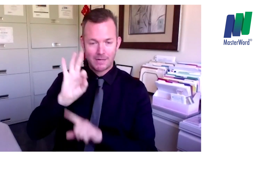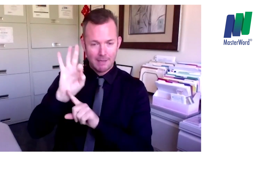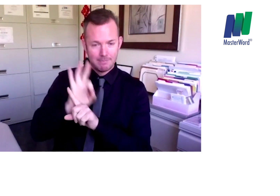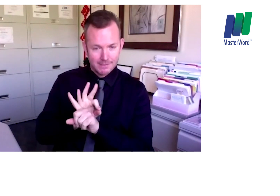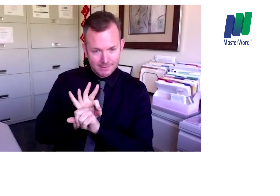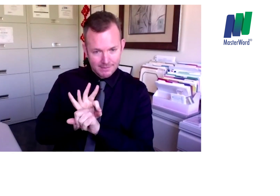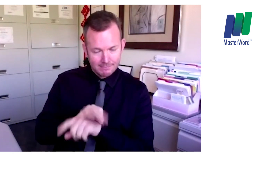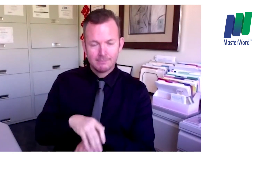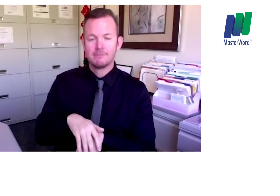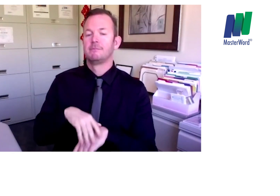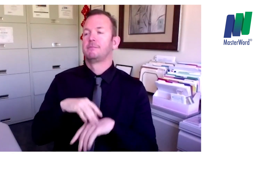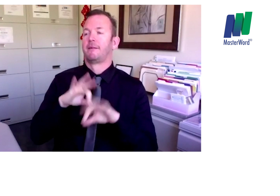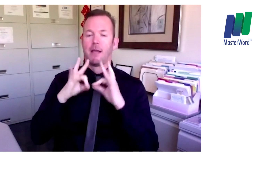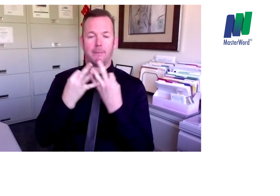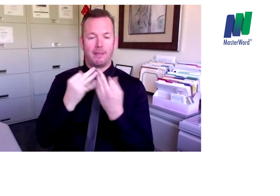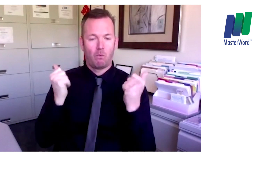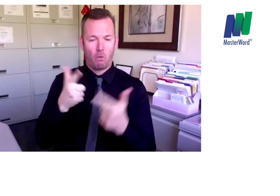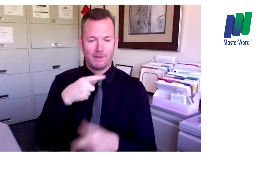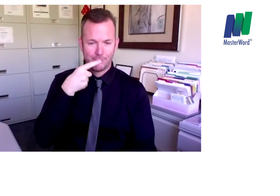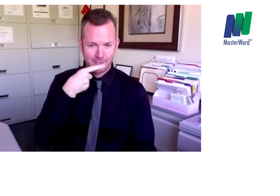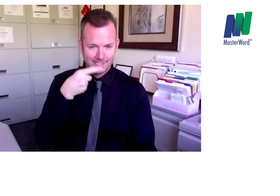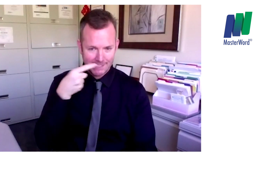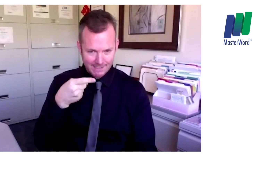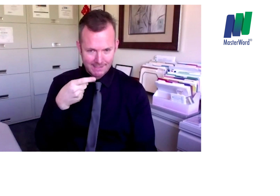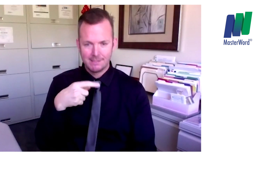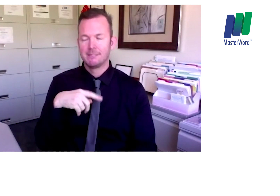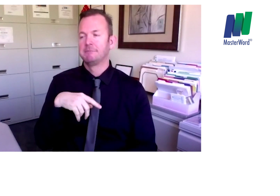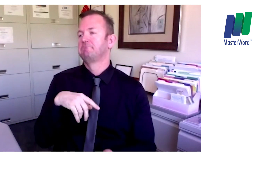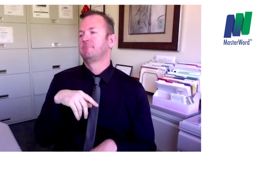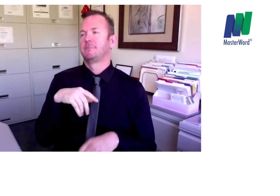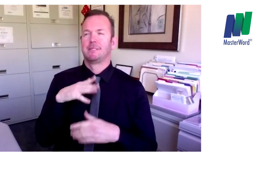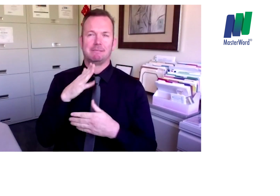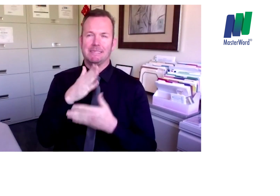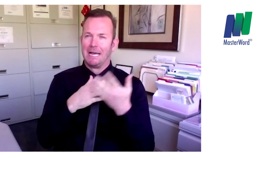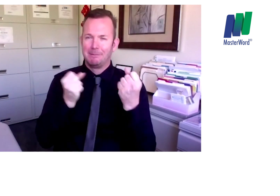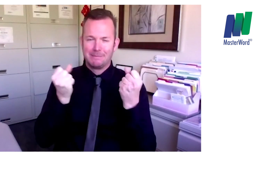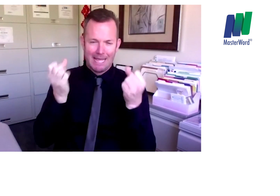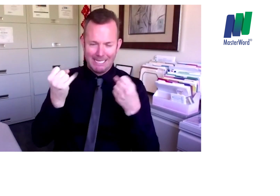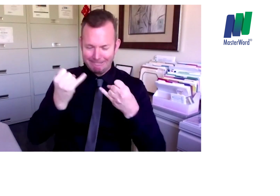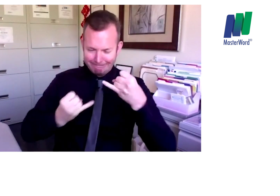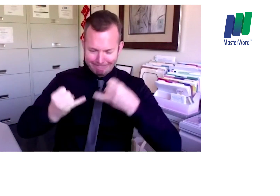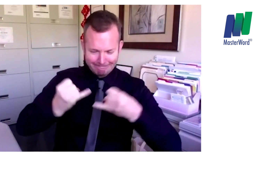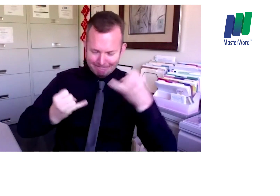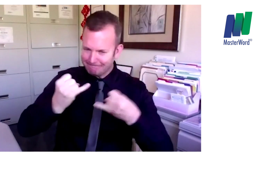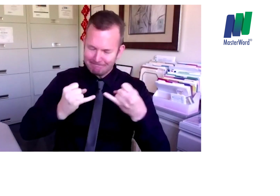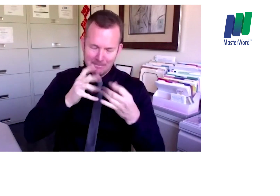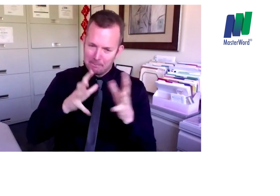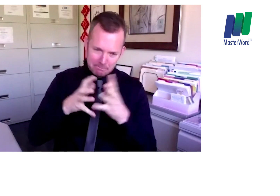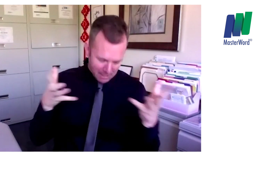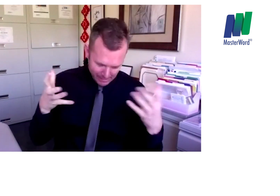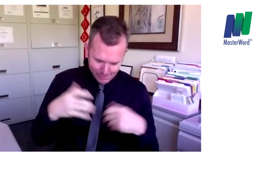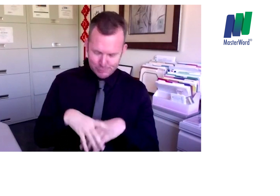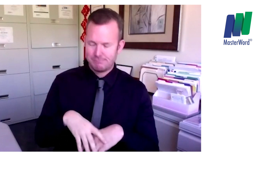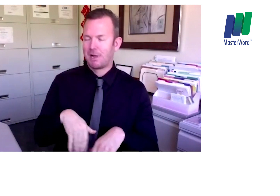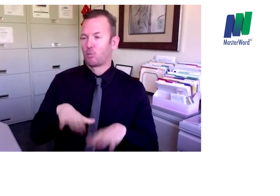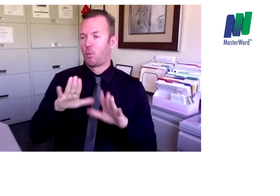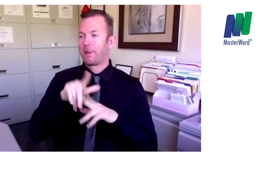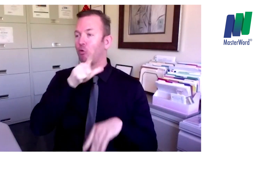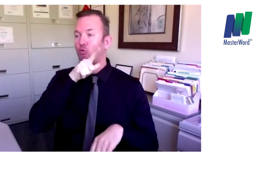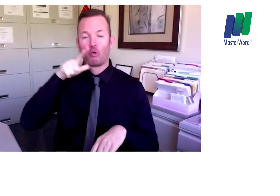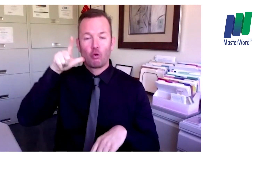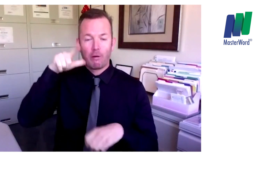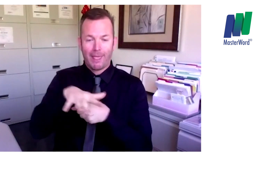I was born and became hearing and became deaf at 9 months. None of my other family members are deaf. I didn't grow up